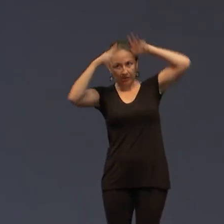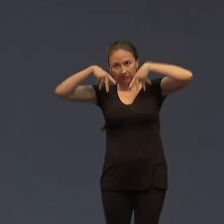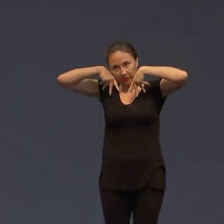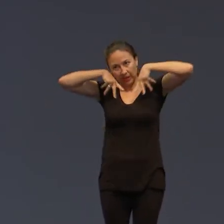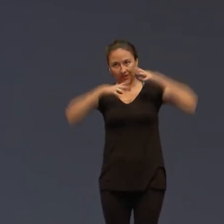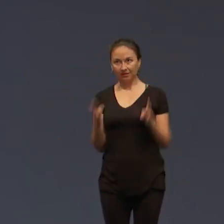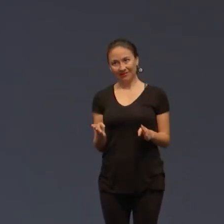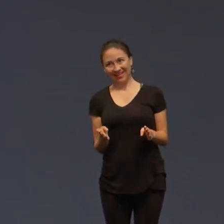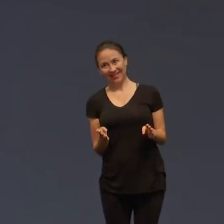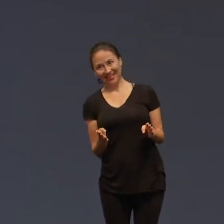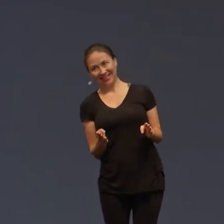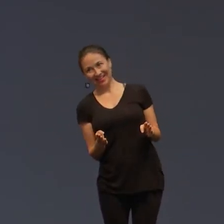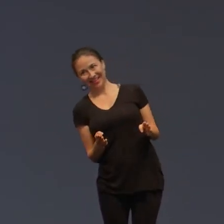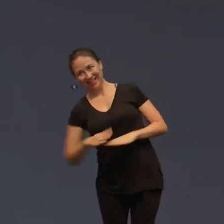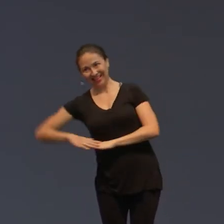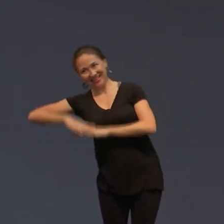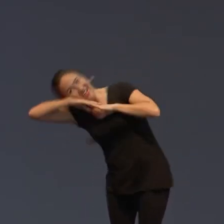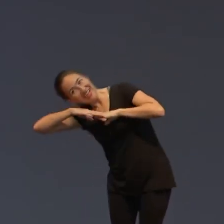know Barbie?